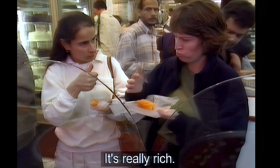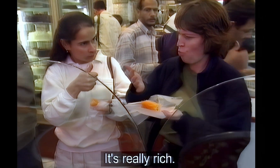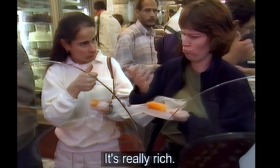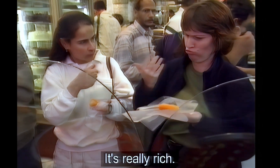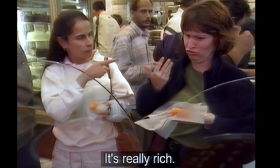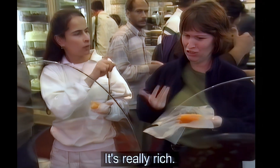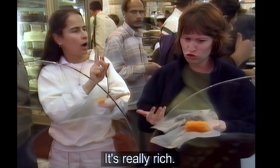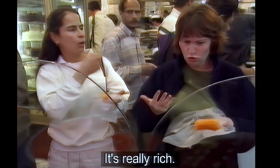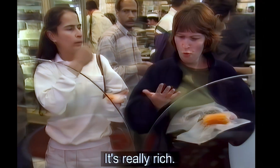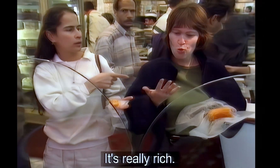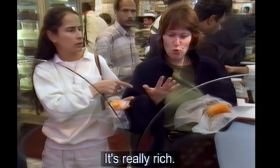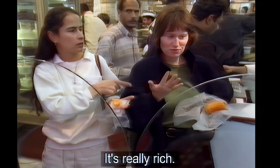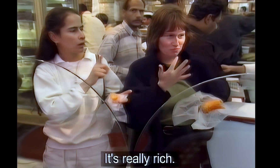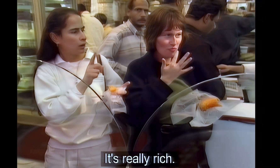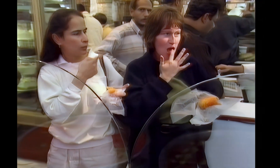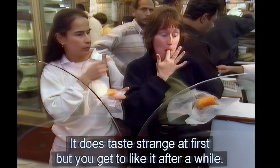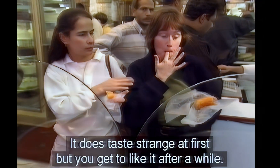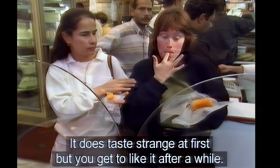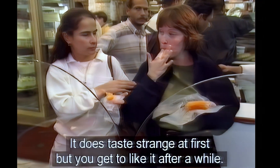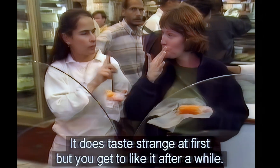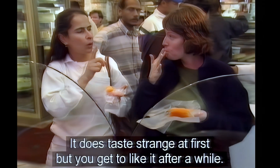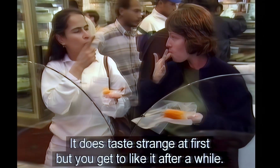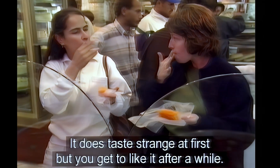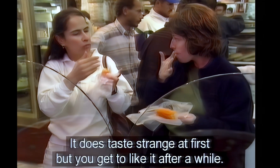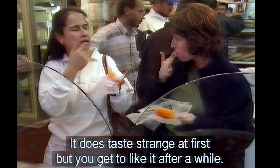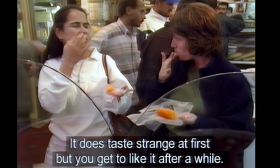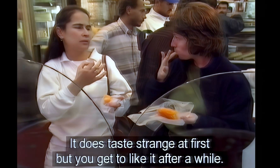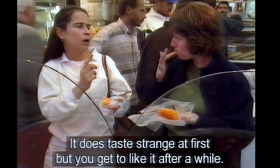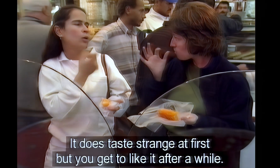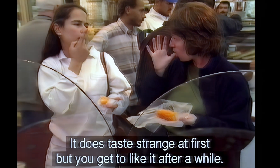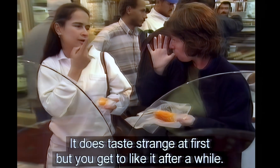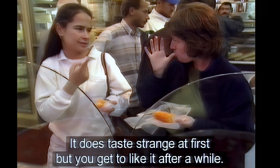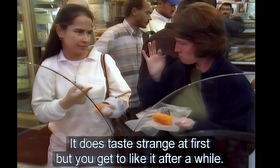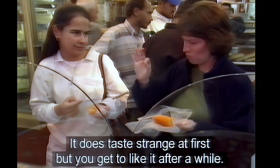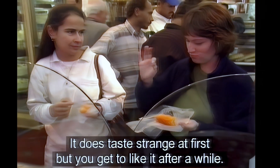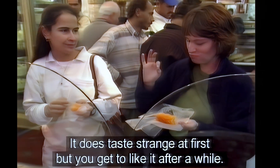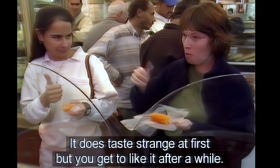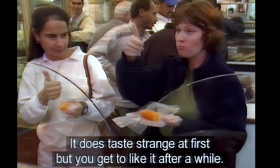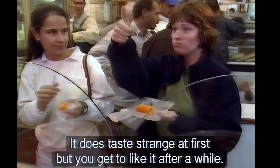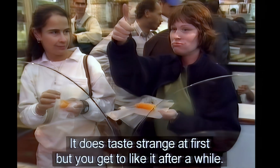It's really rich. It does taste strange at first, but you'll get to like it after a while.